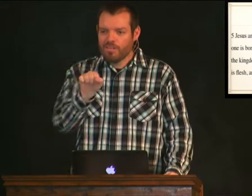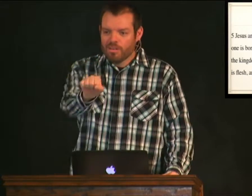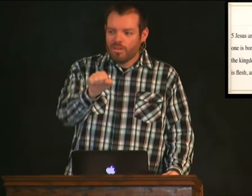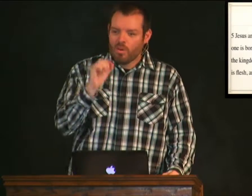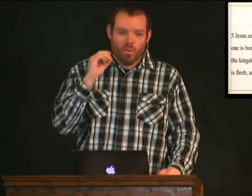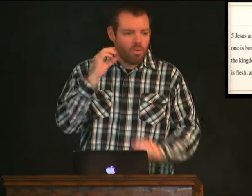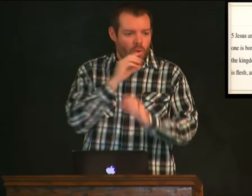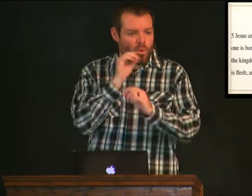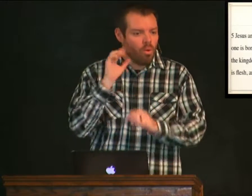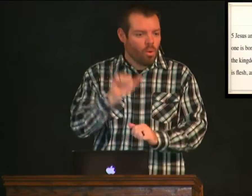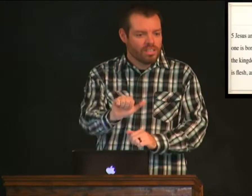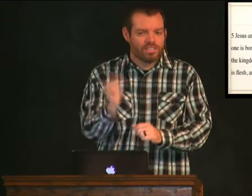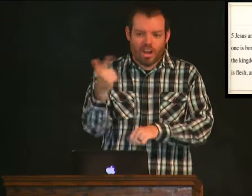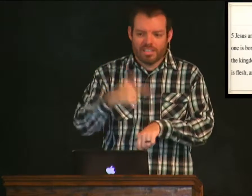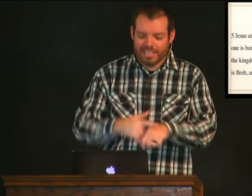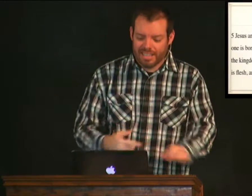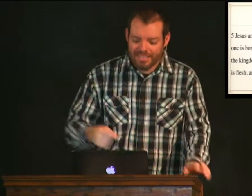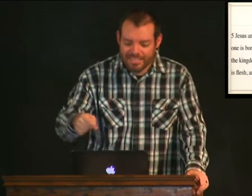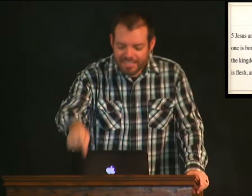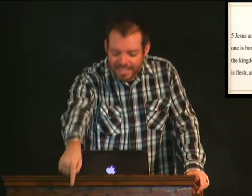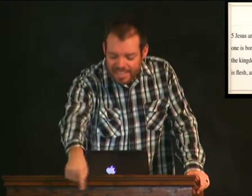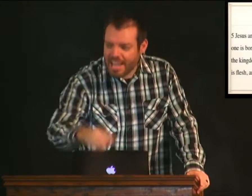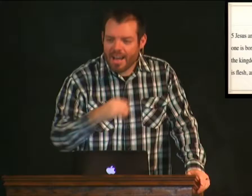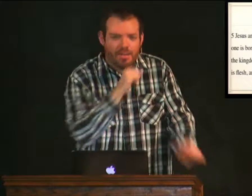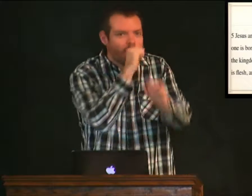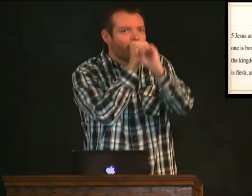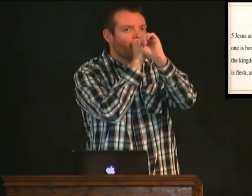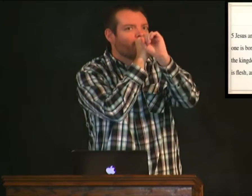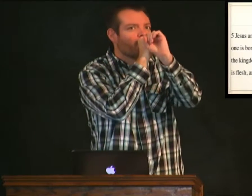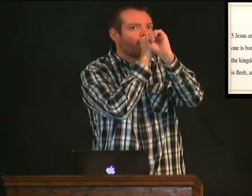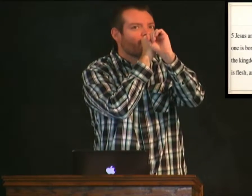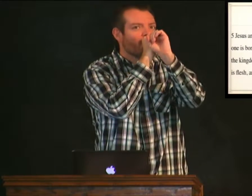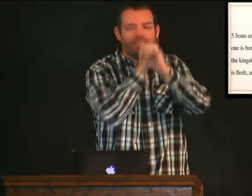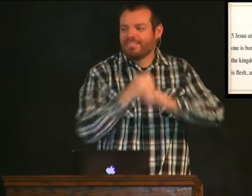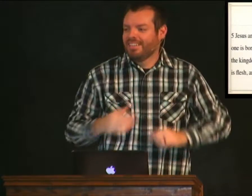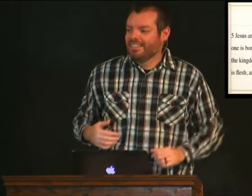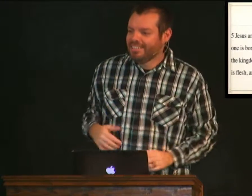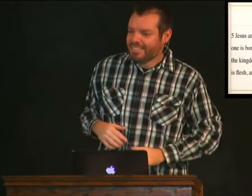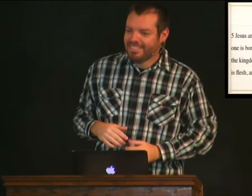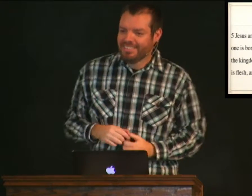hear horns all the time, and that.